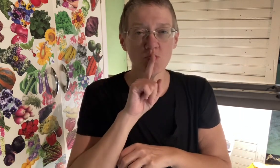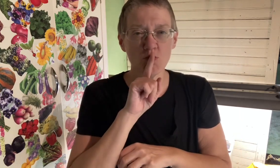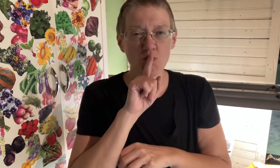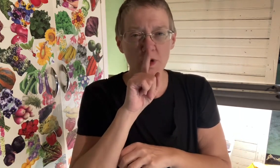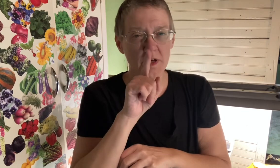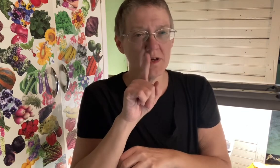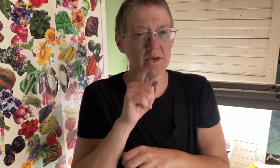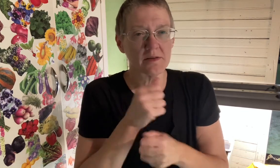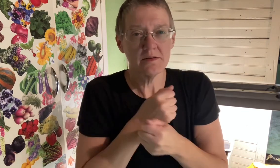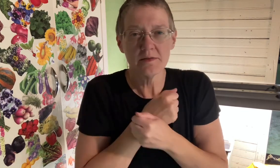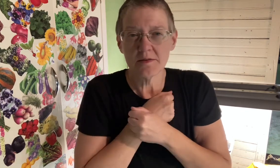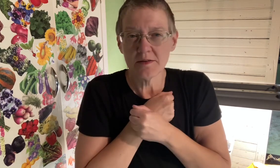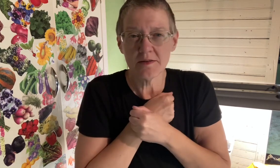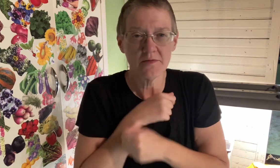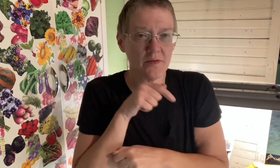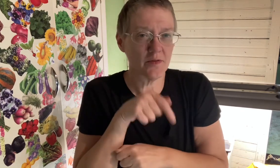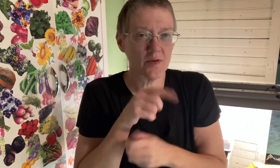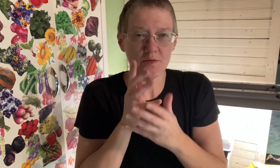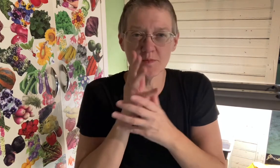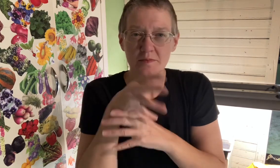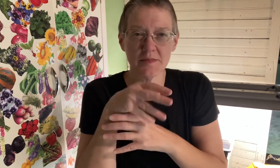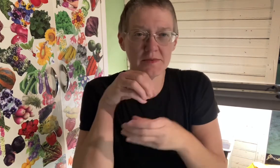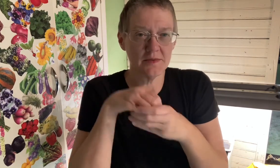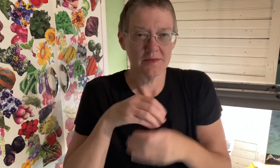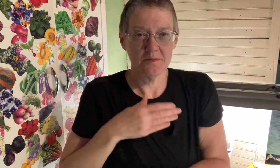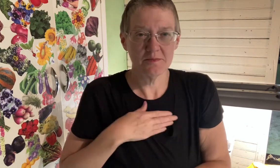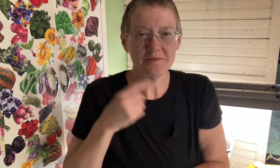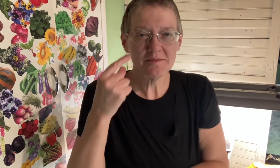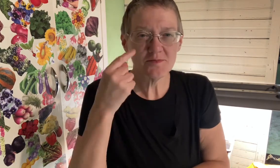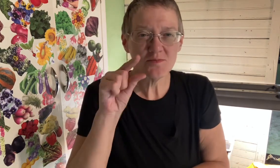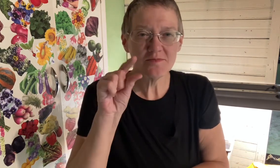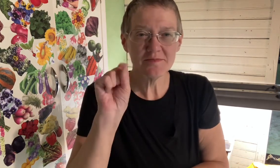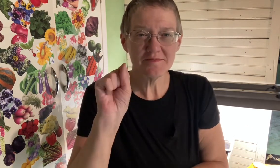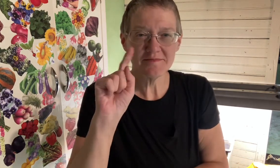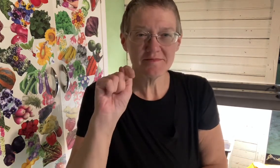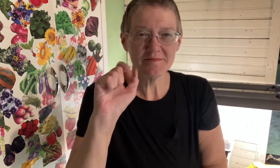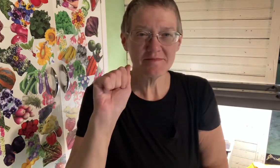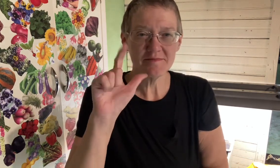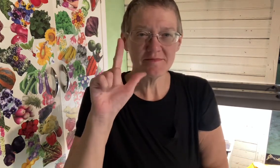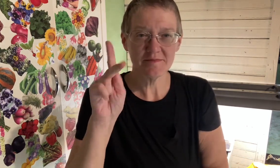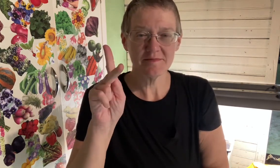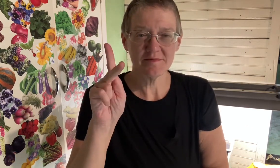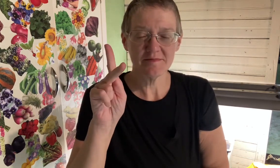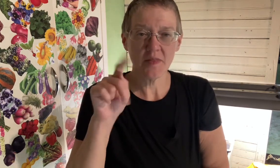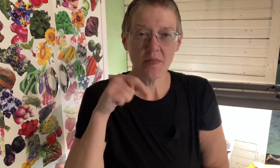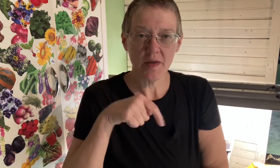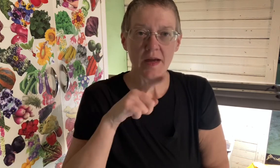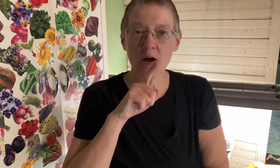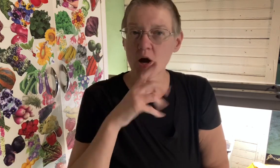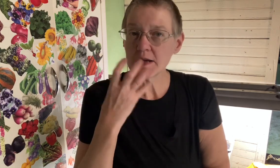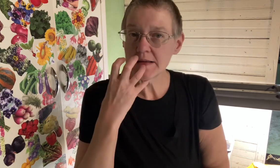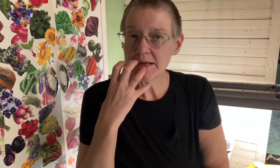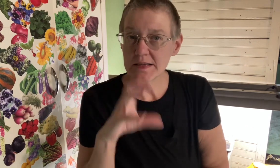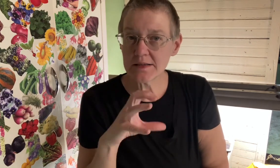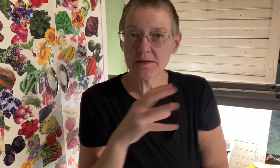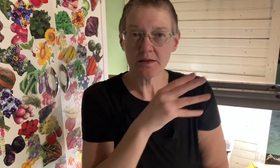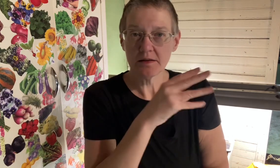and they did fantastic in my green stock. I loved the results. They're